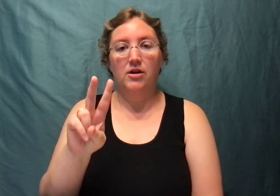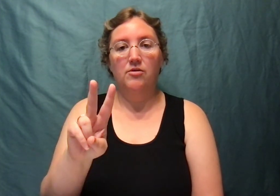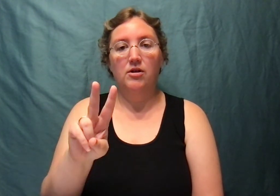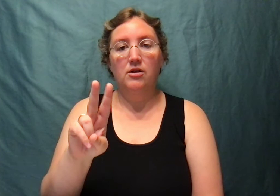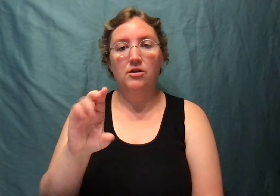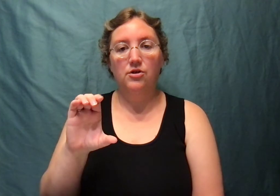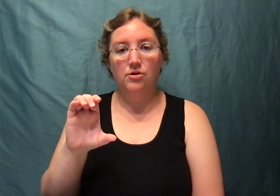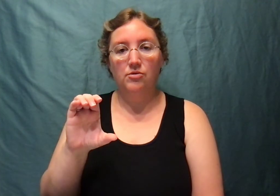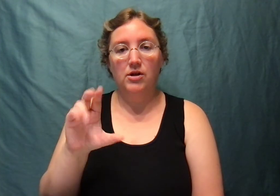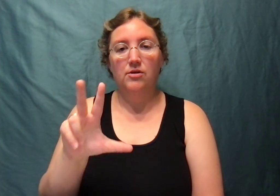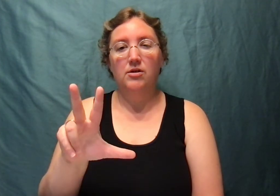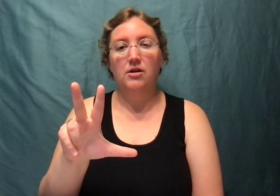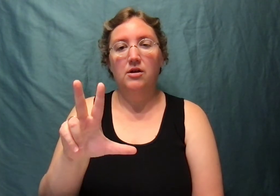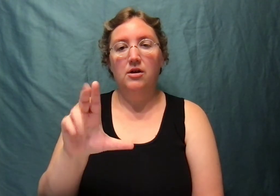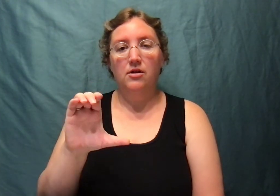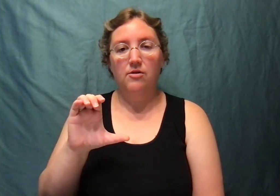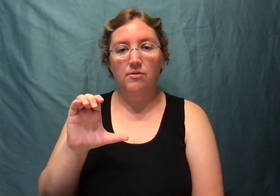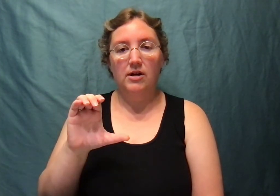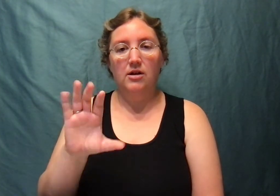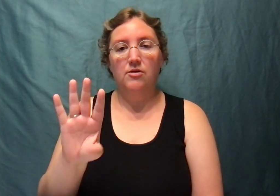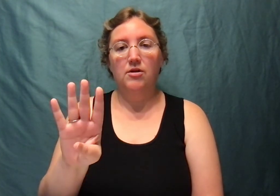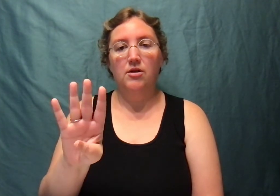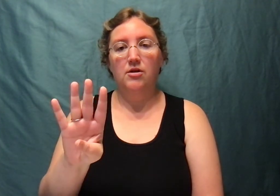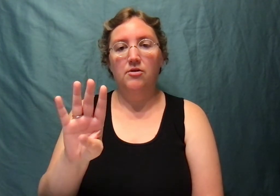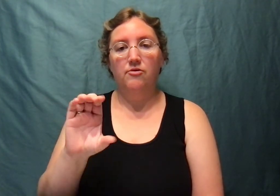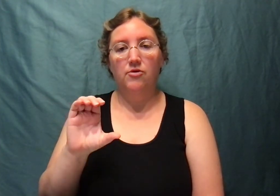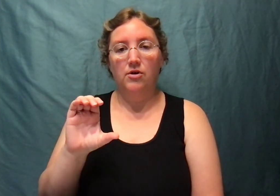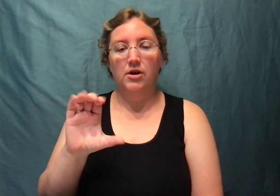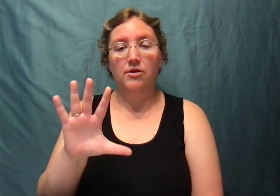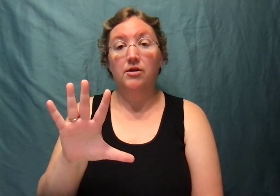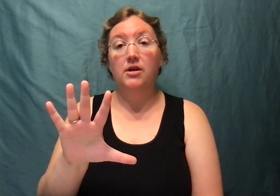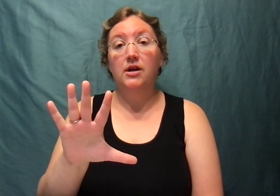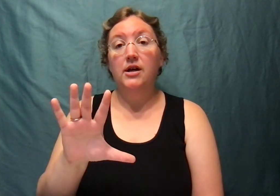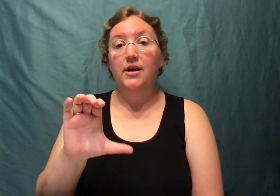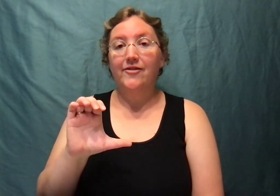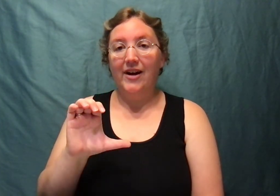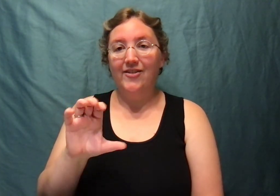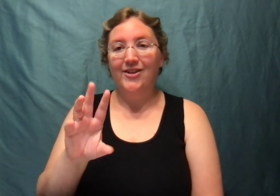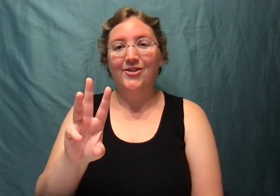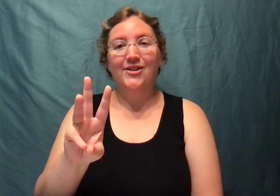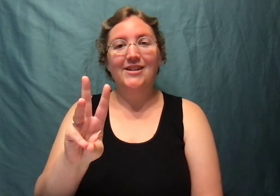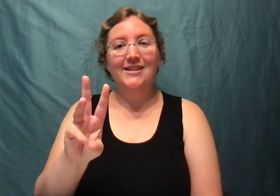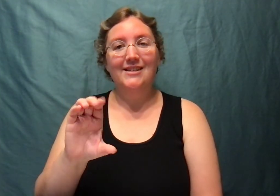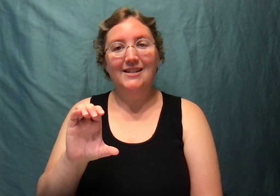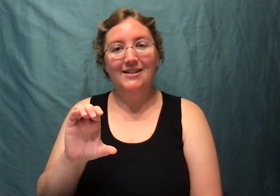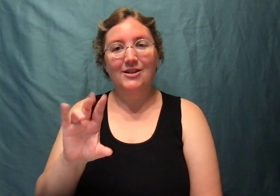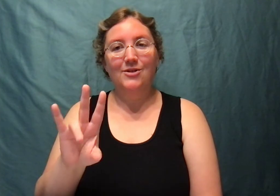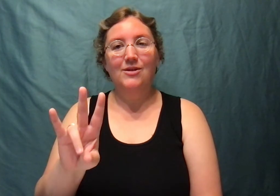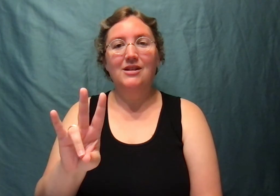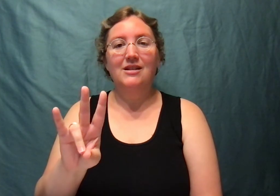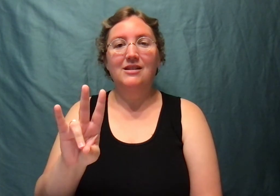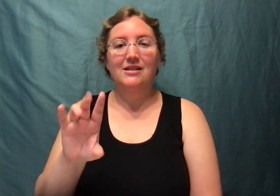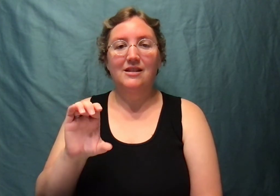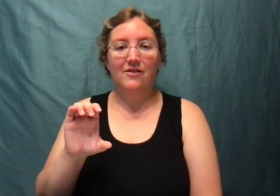100, 200, 300, 400, 500, 600,